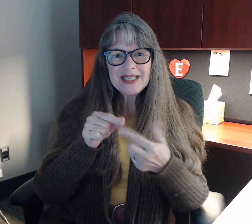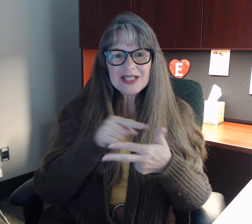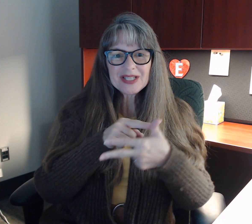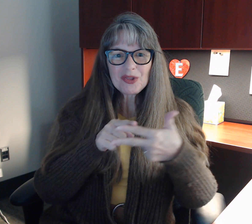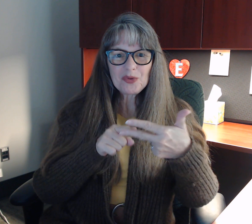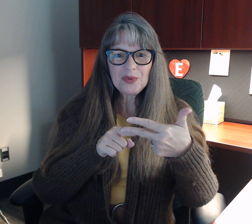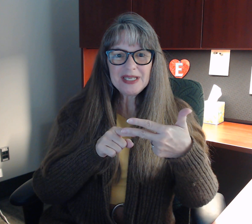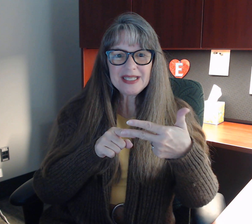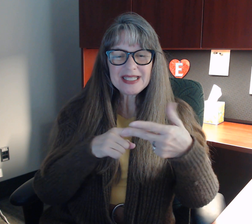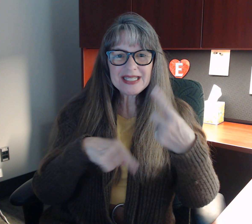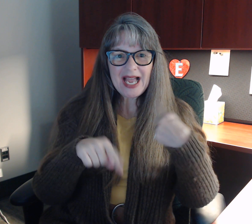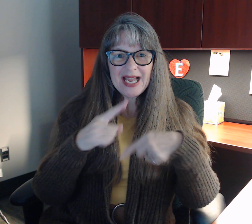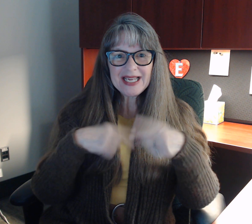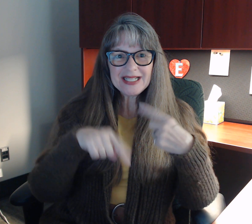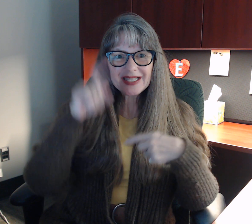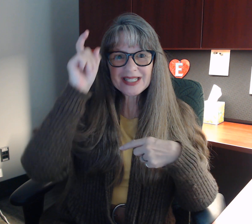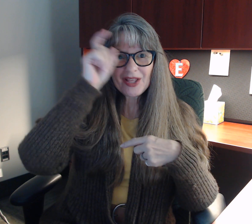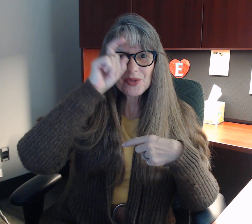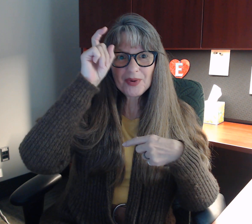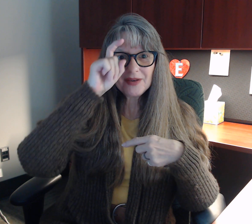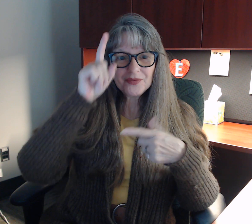these 3 signs: thrift,